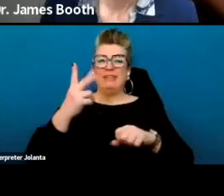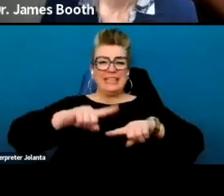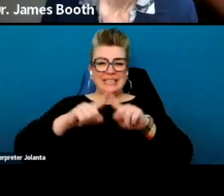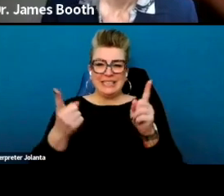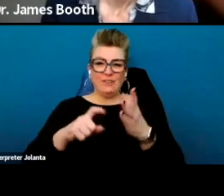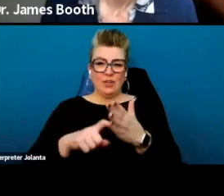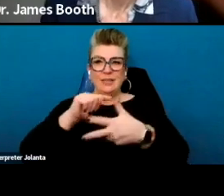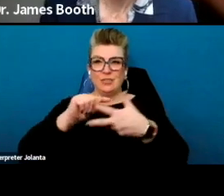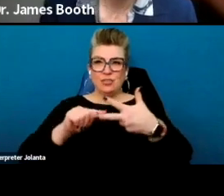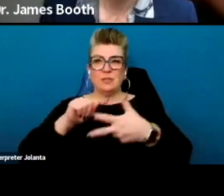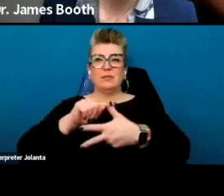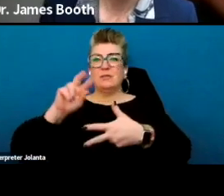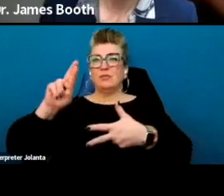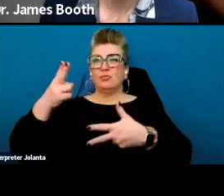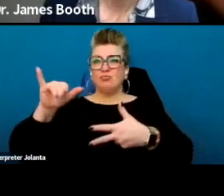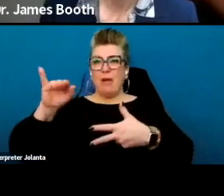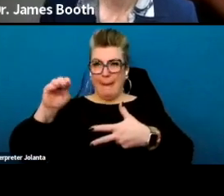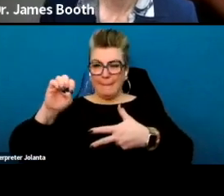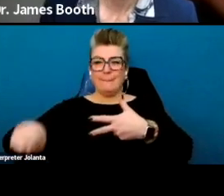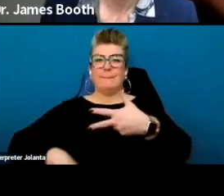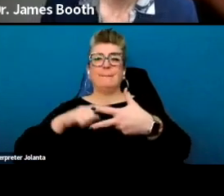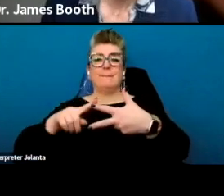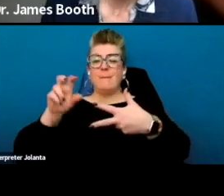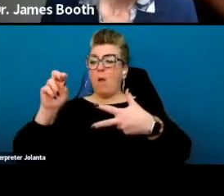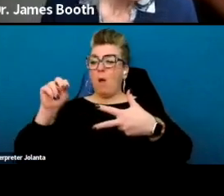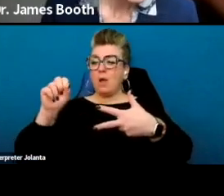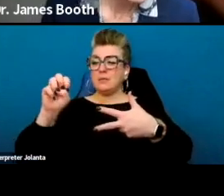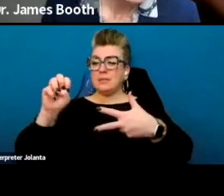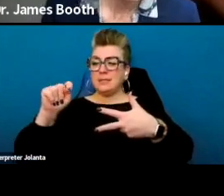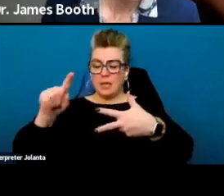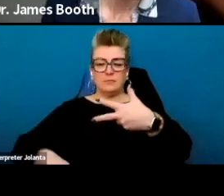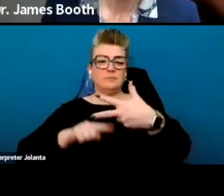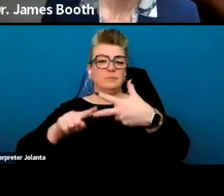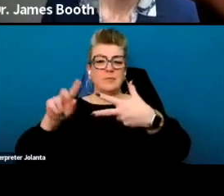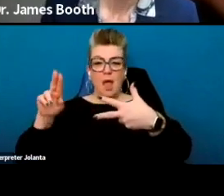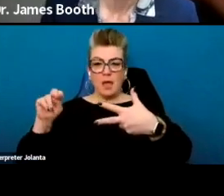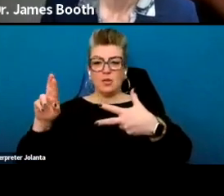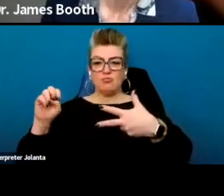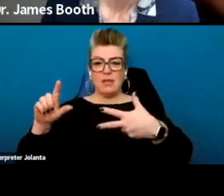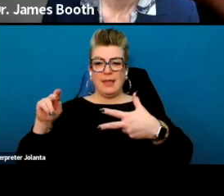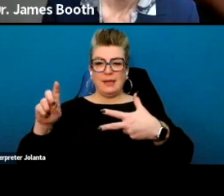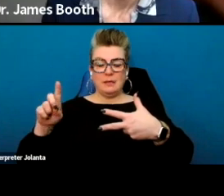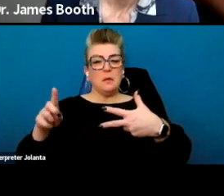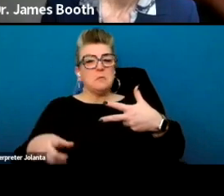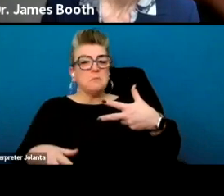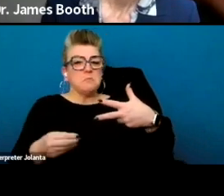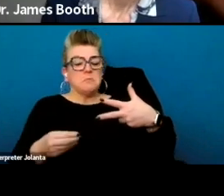onset condition, and an unrelated condition. In addition, we used a meaning judgment